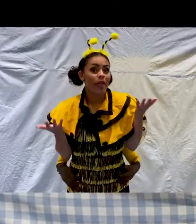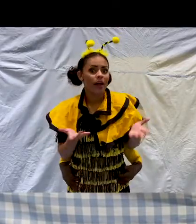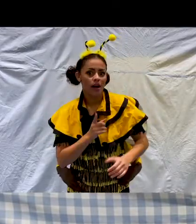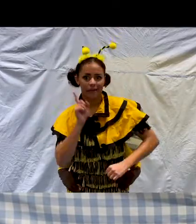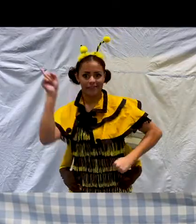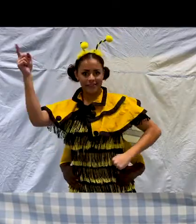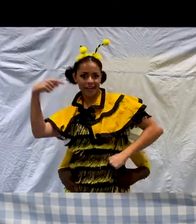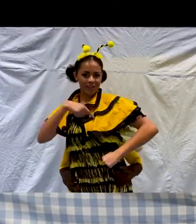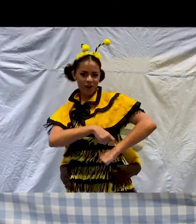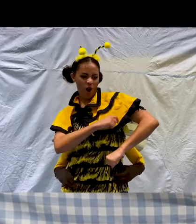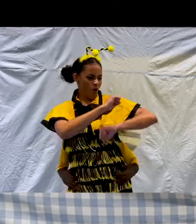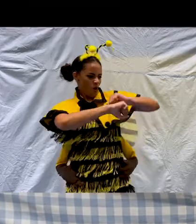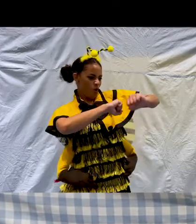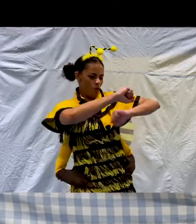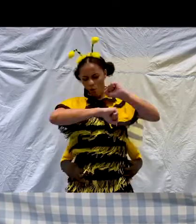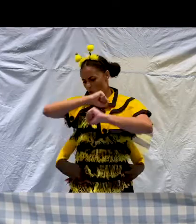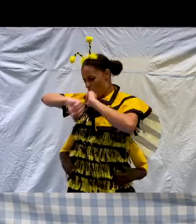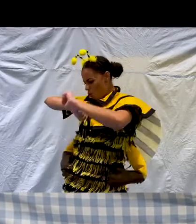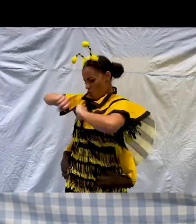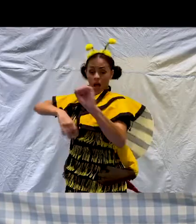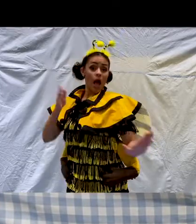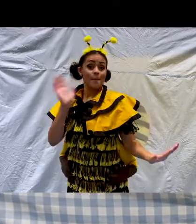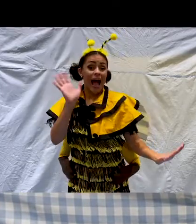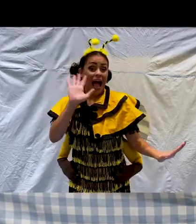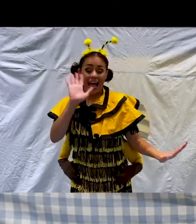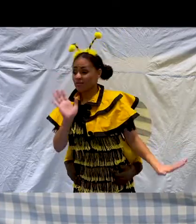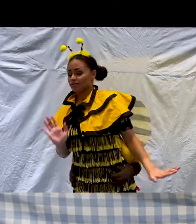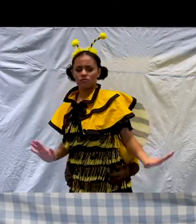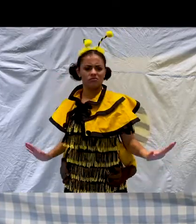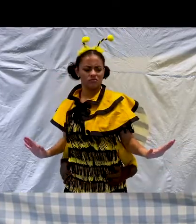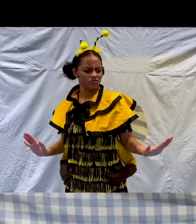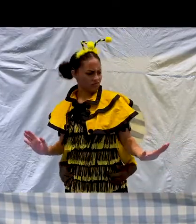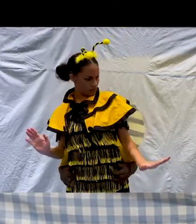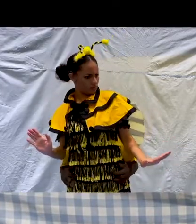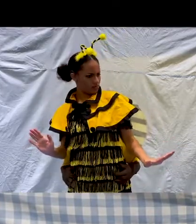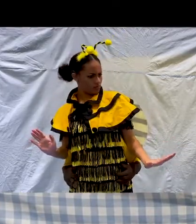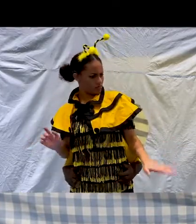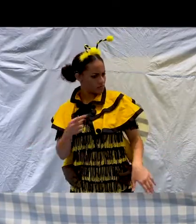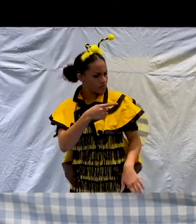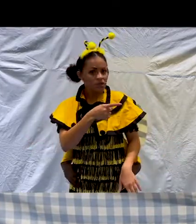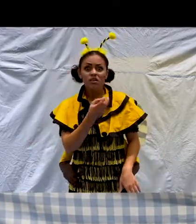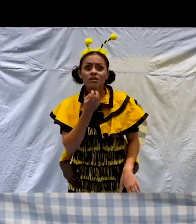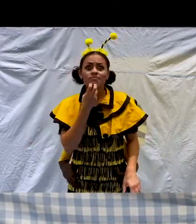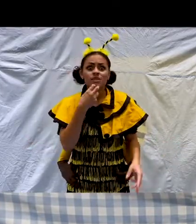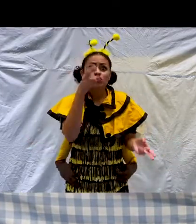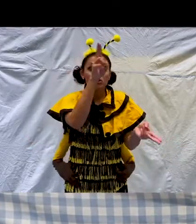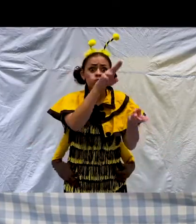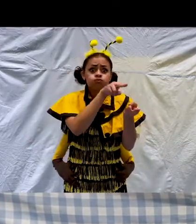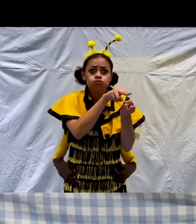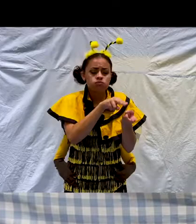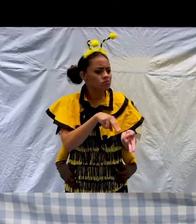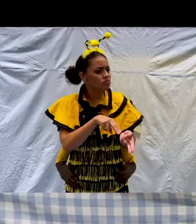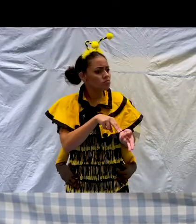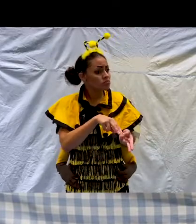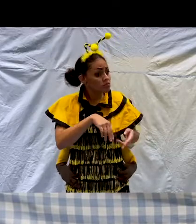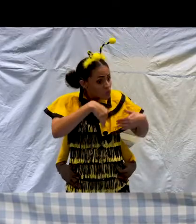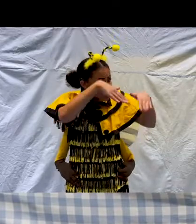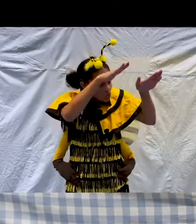Bye! Alexa, is on 6% battery.